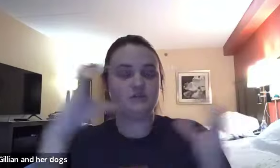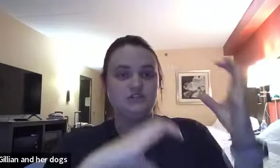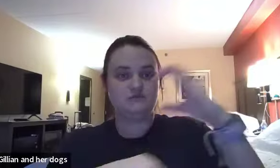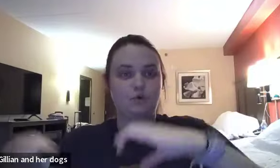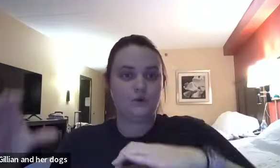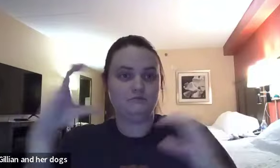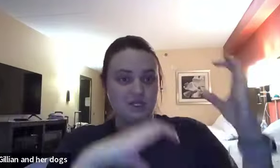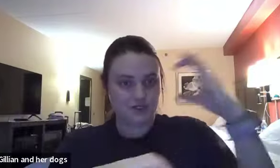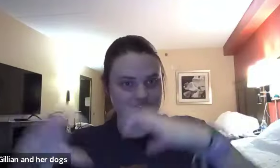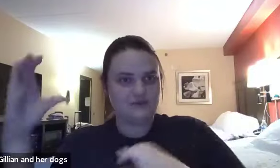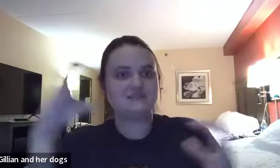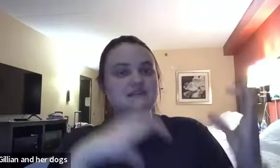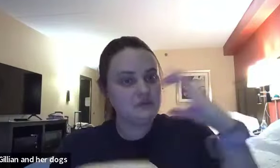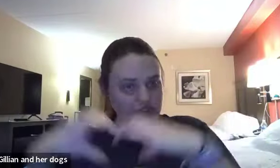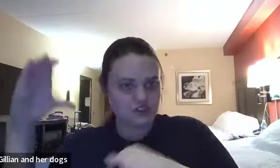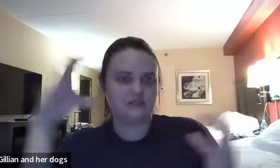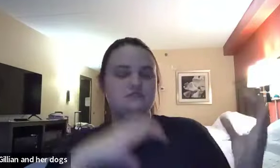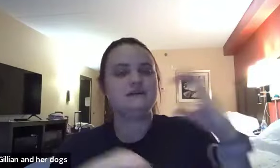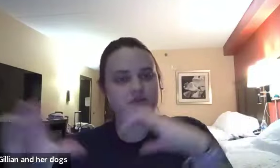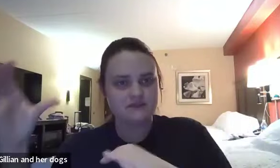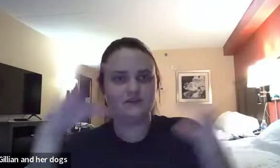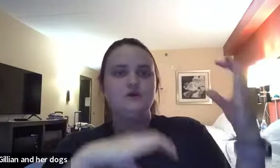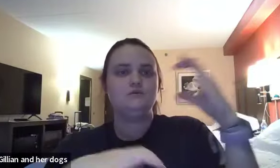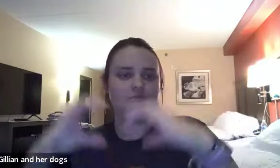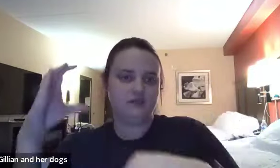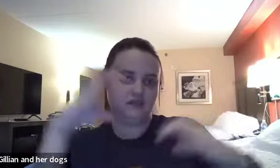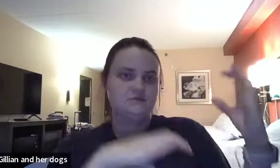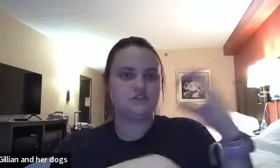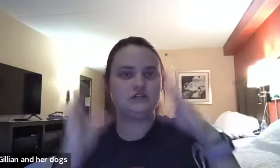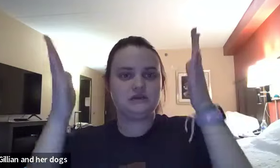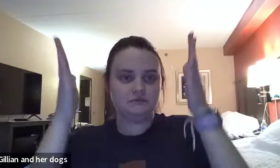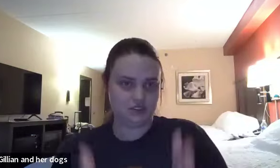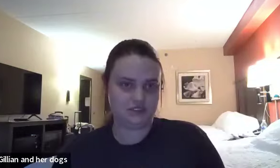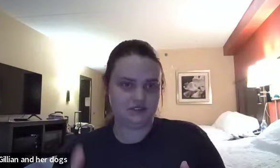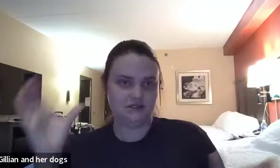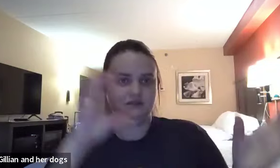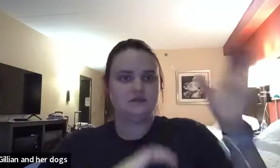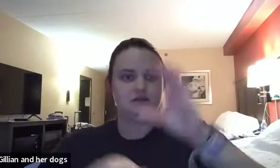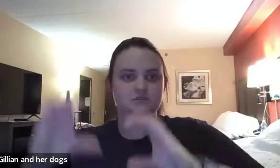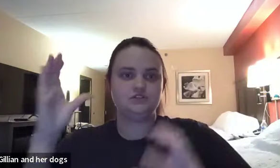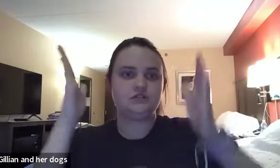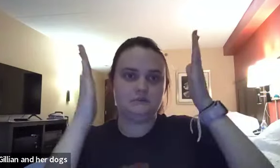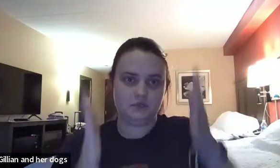motion of pouring beakers. So this is chemistry. So a chemist would be chemistry person. Chemistry